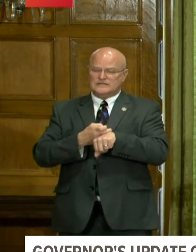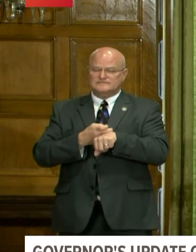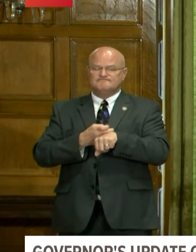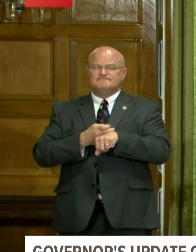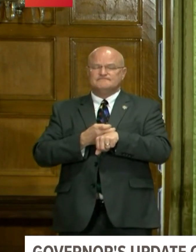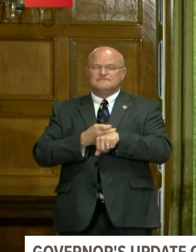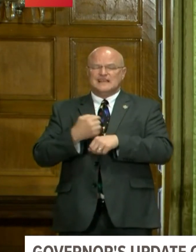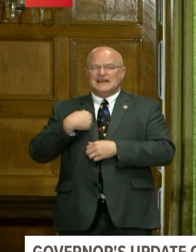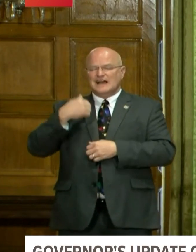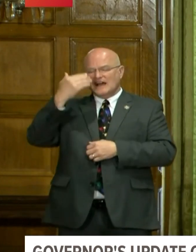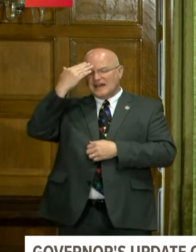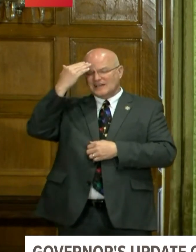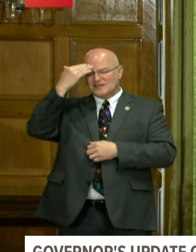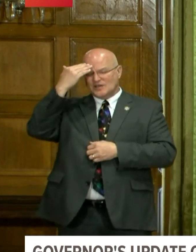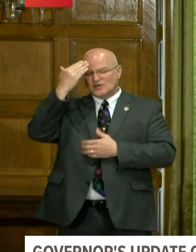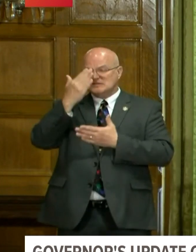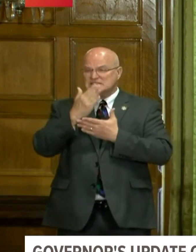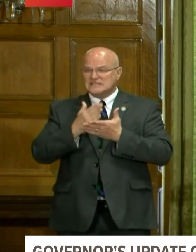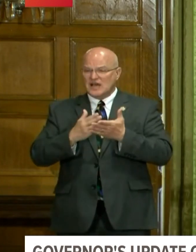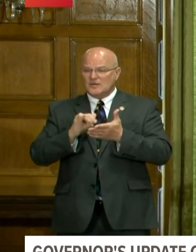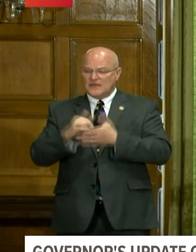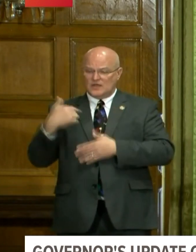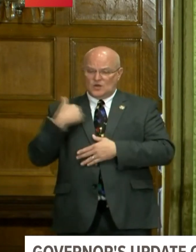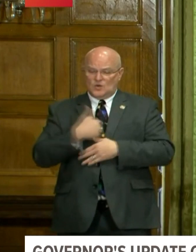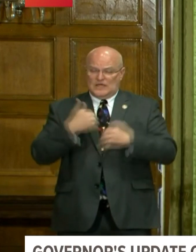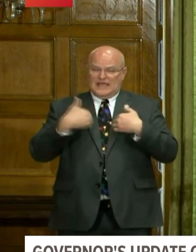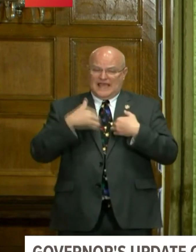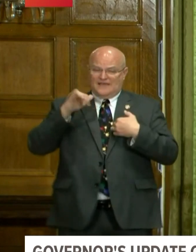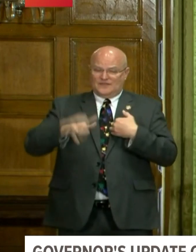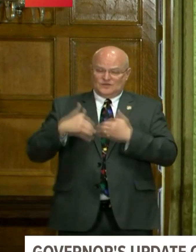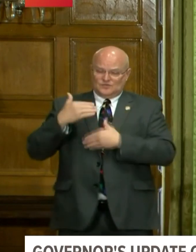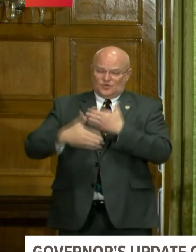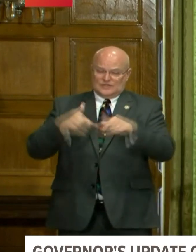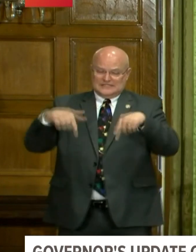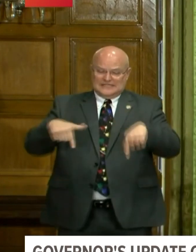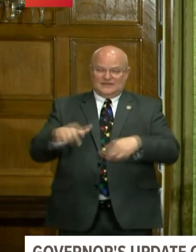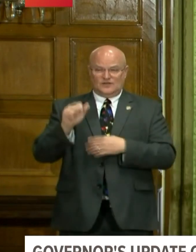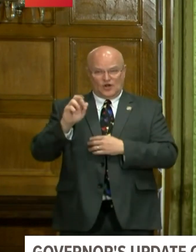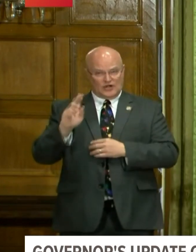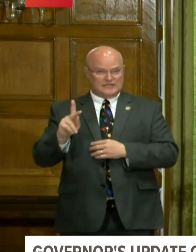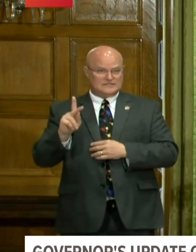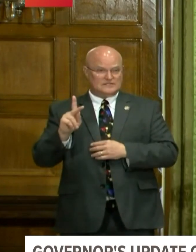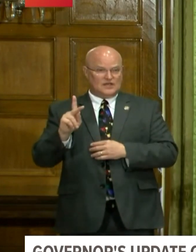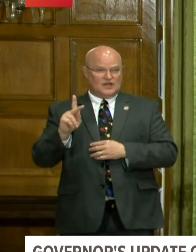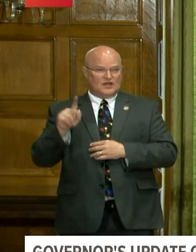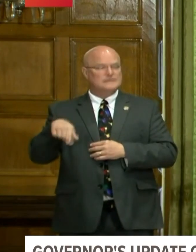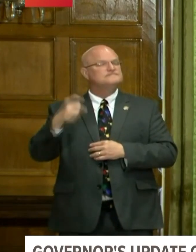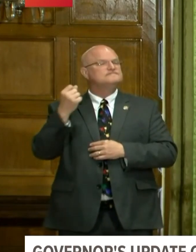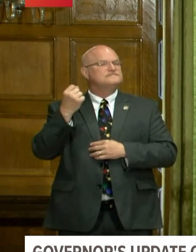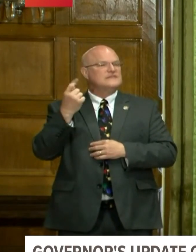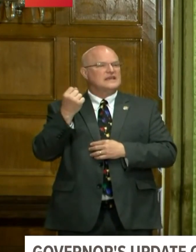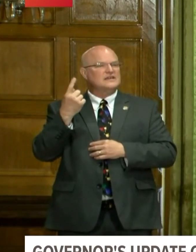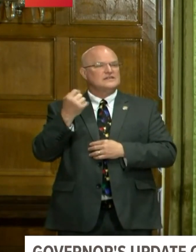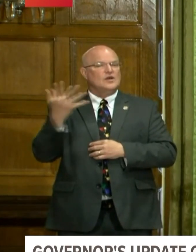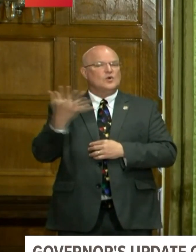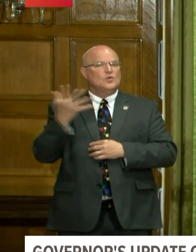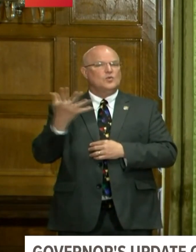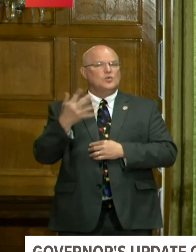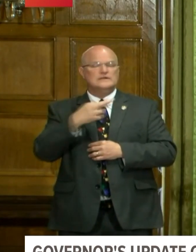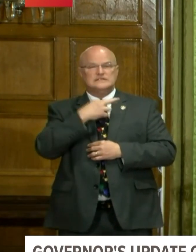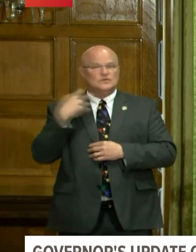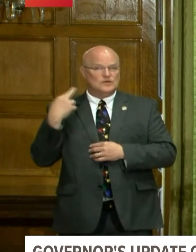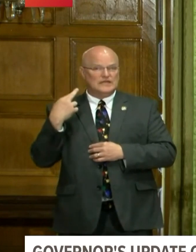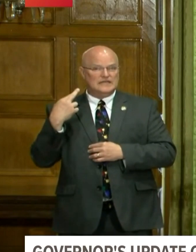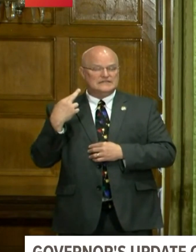to a certain extent, the fact that we have those processors right here in Arkansas. They understand what's at